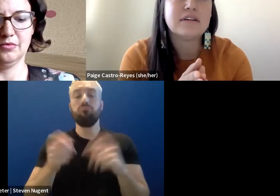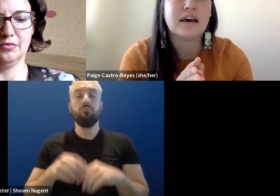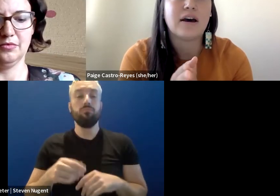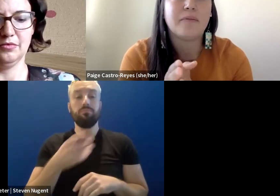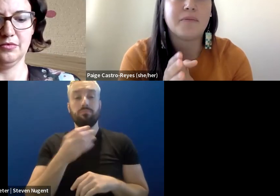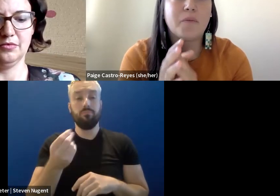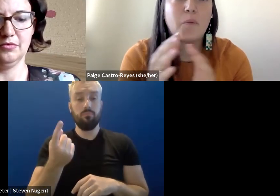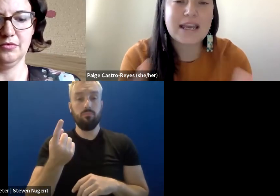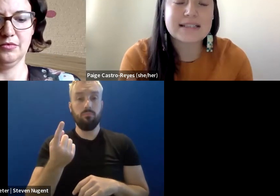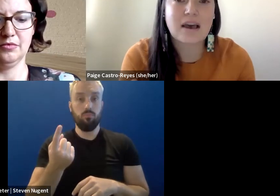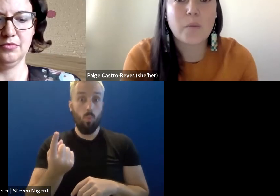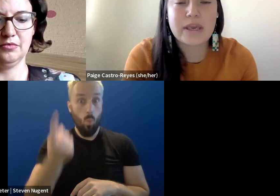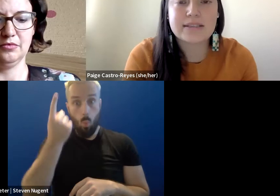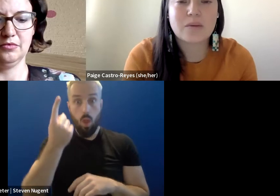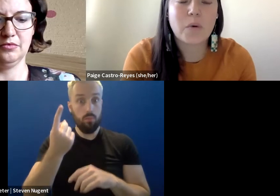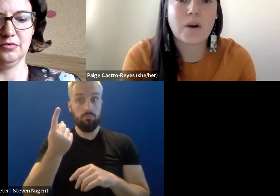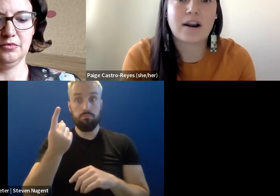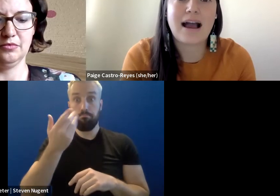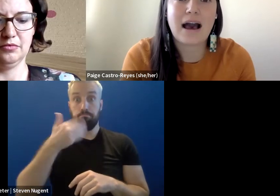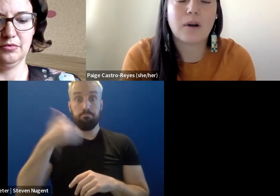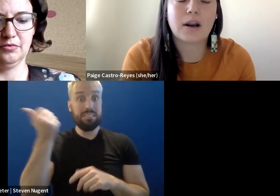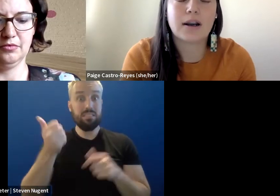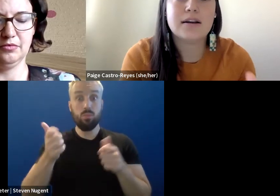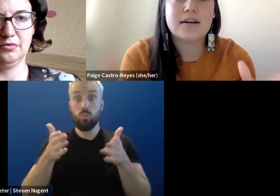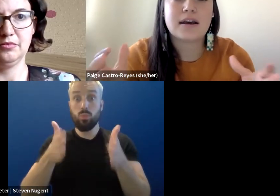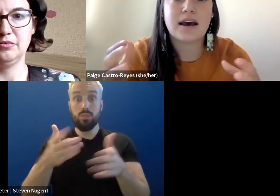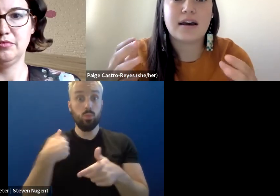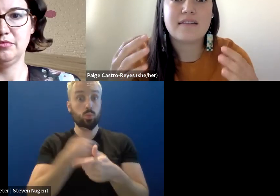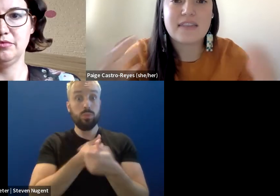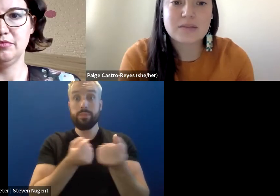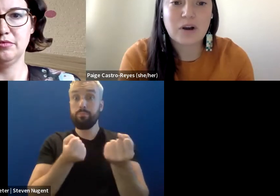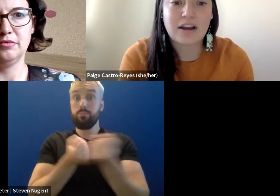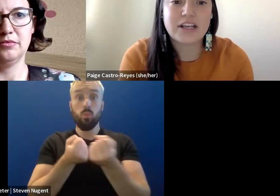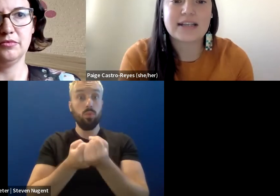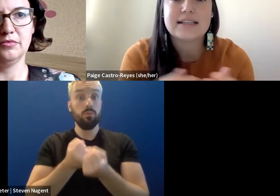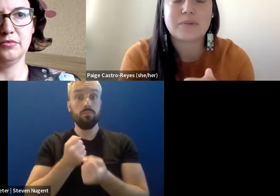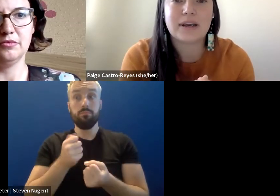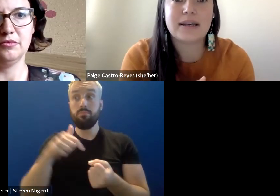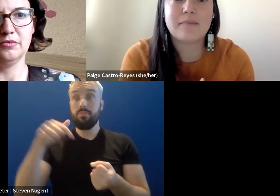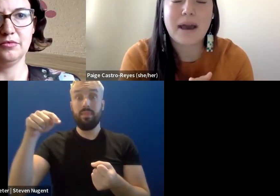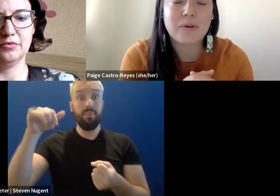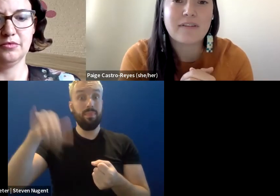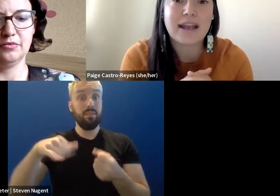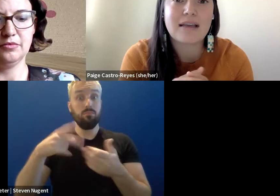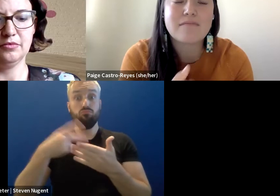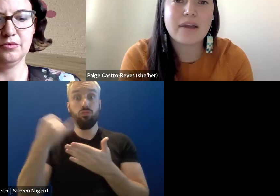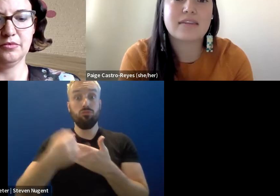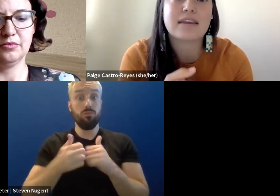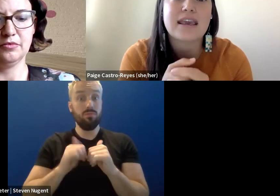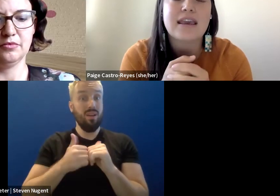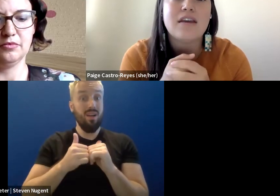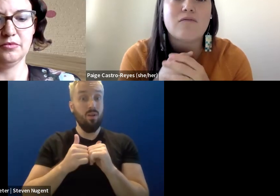intensive ways that we support our this project is by